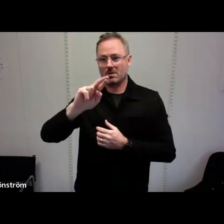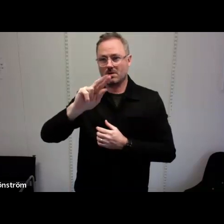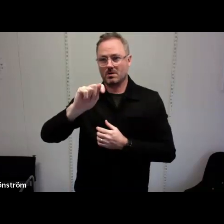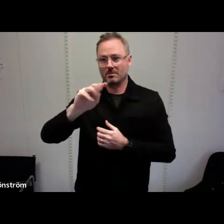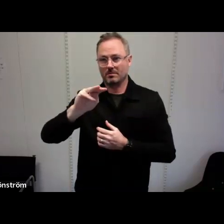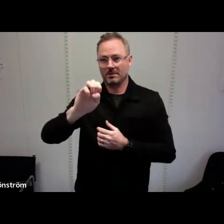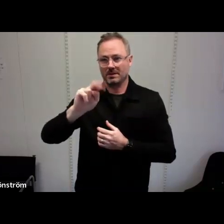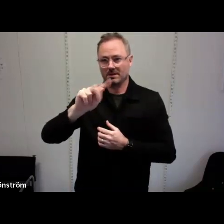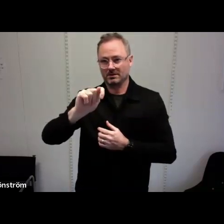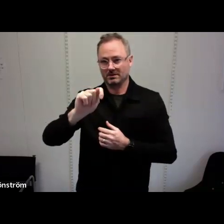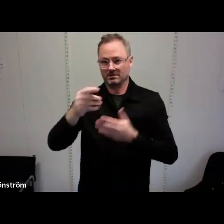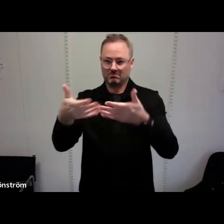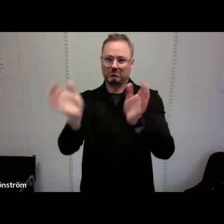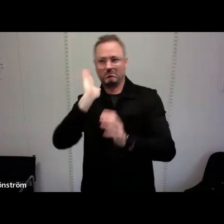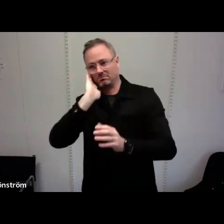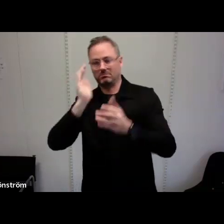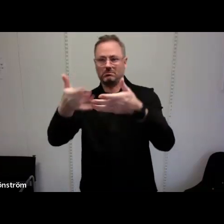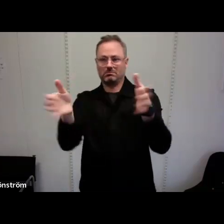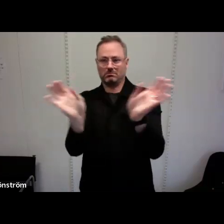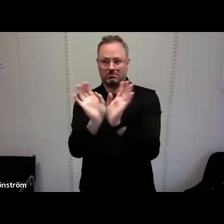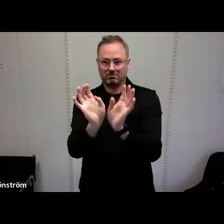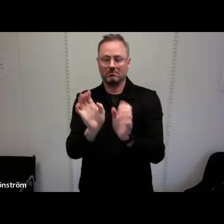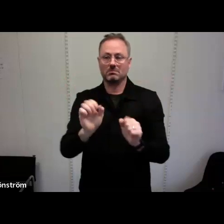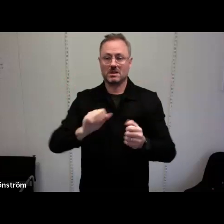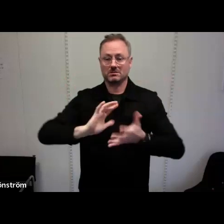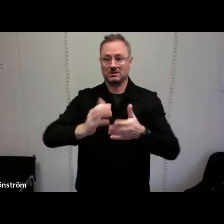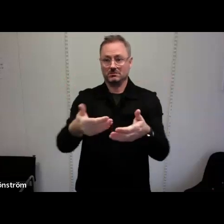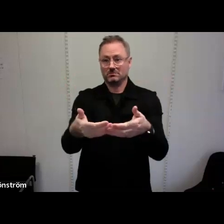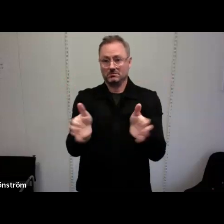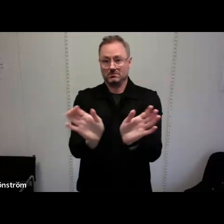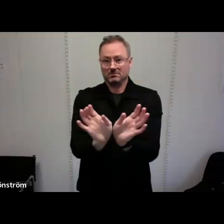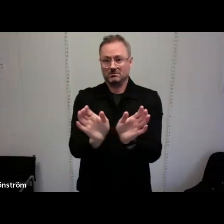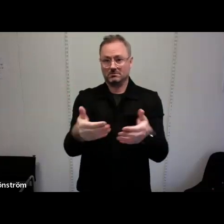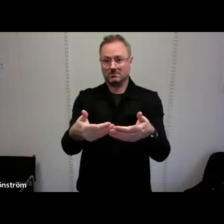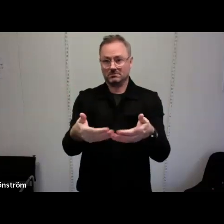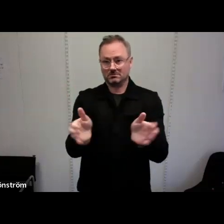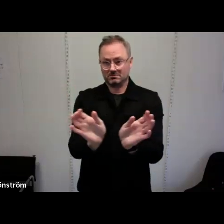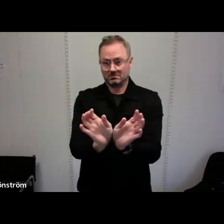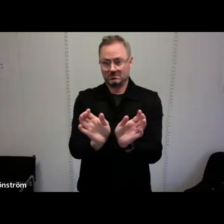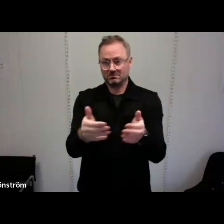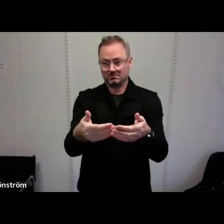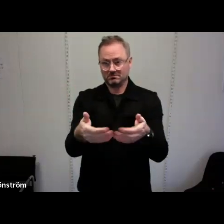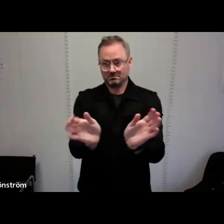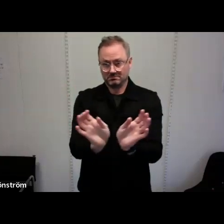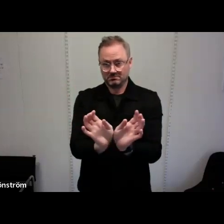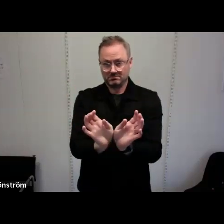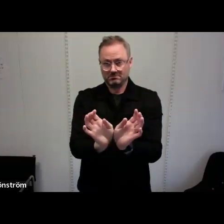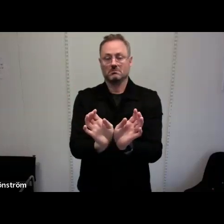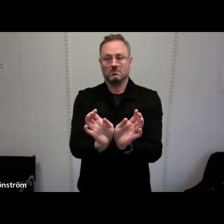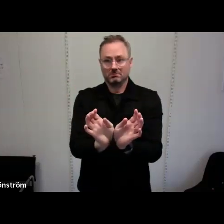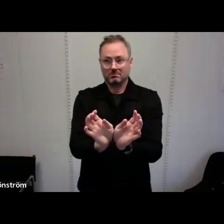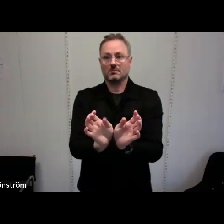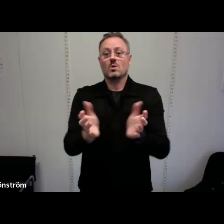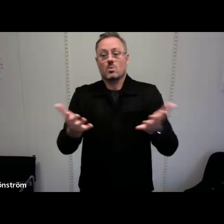Sign Language, for the concept of apartment, you can sign it this way, the way that I'm signing it